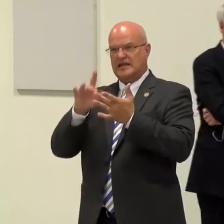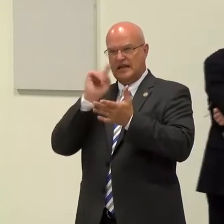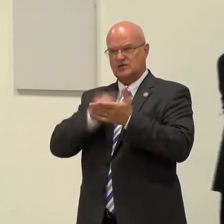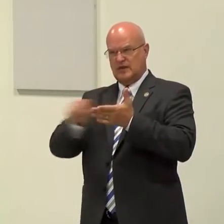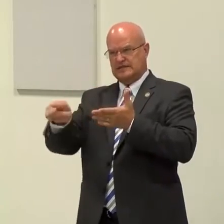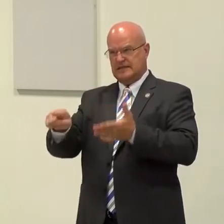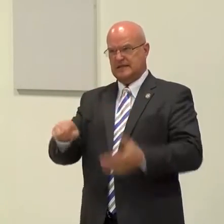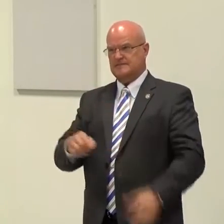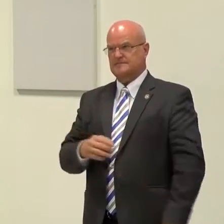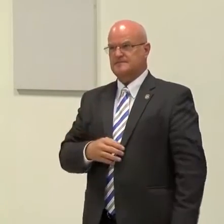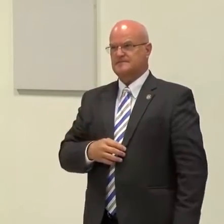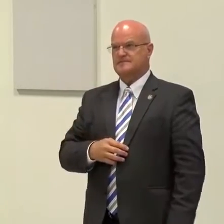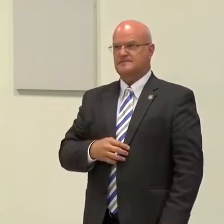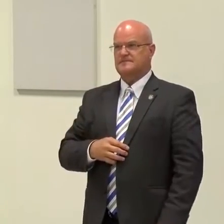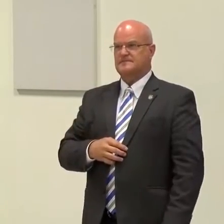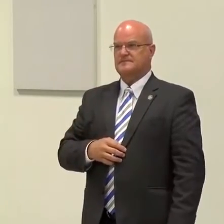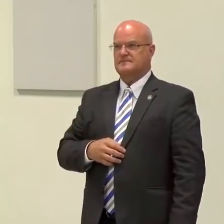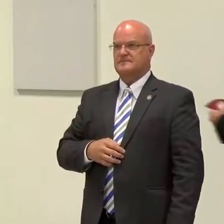tracing.